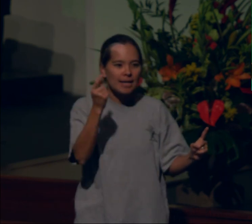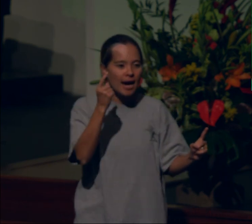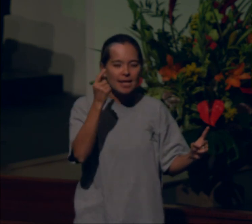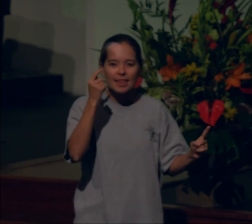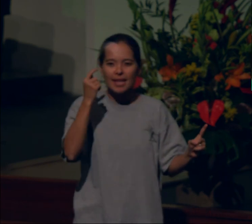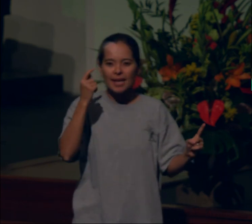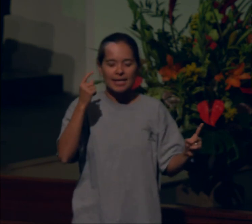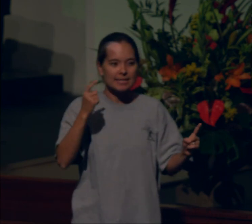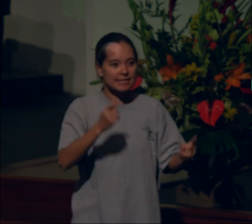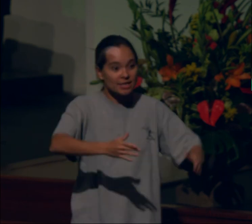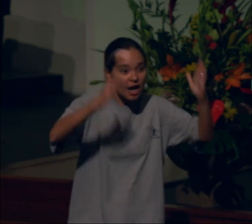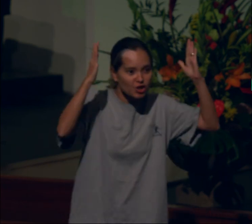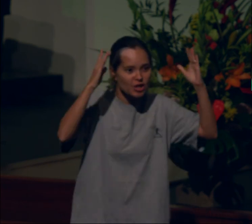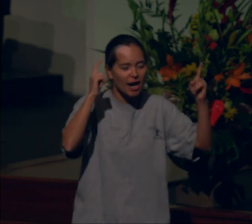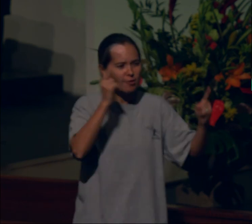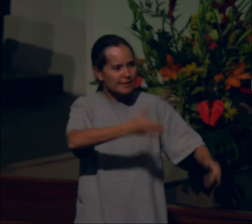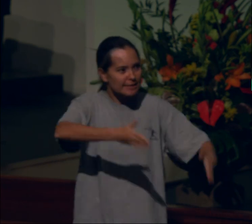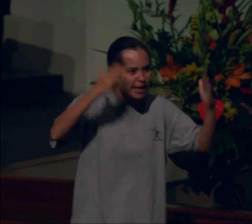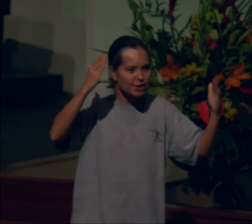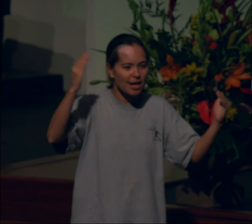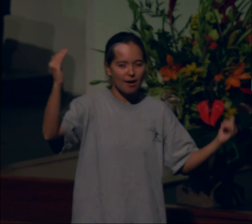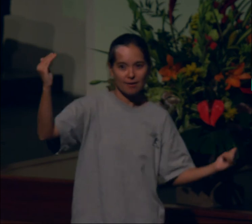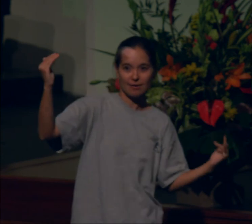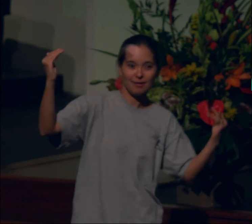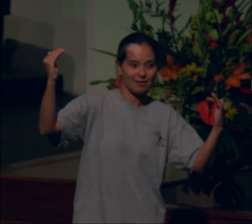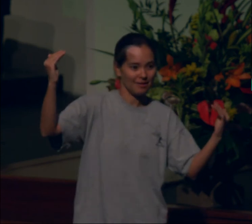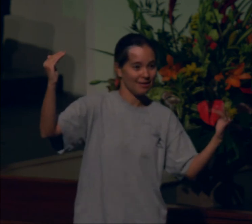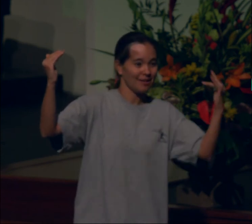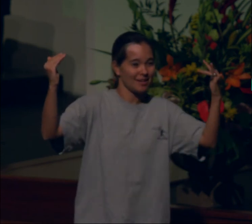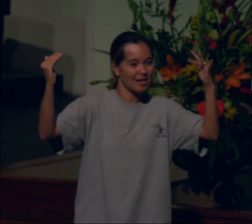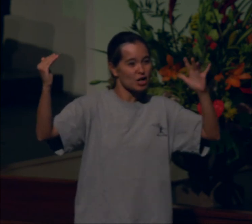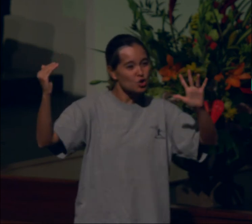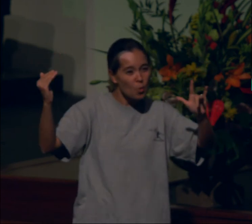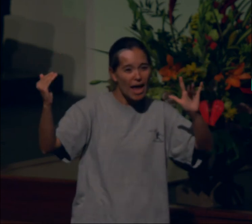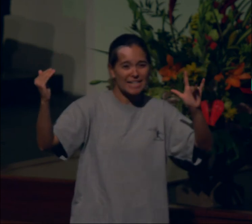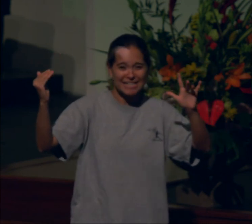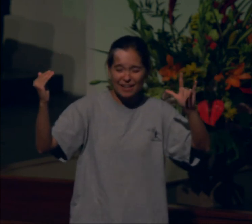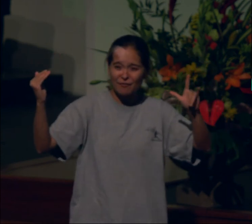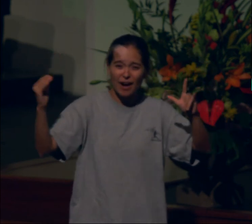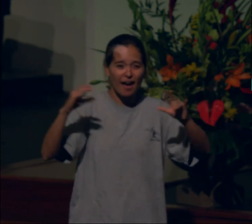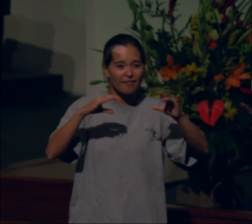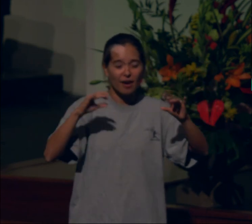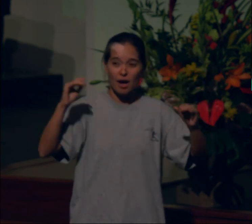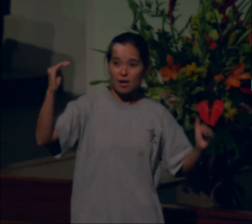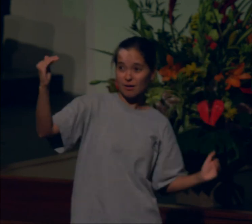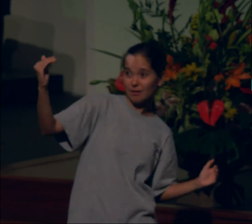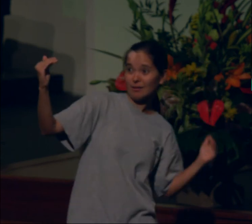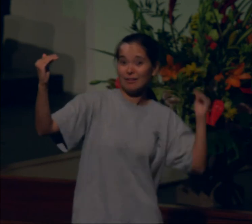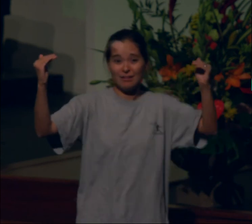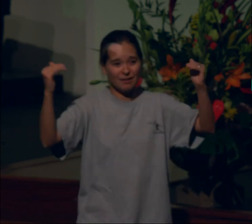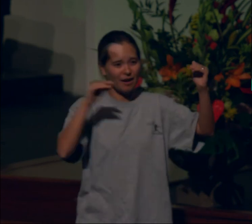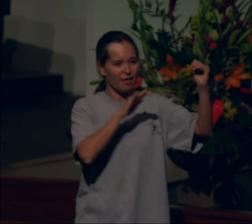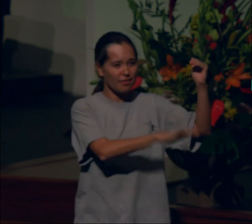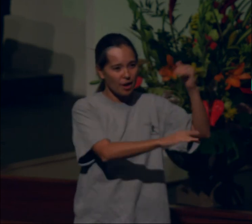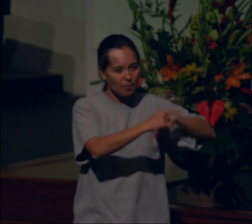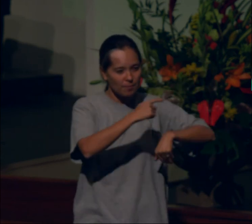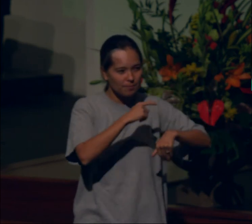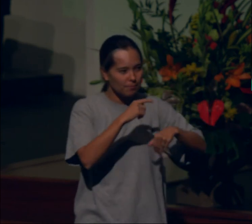they made a touchdown. And then another touchdown. And 25 unanswered points went to the